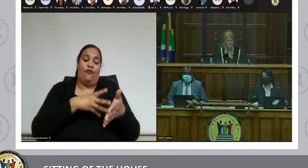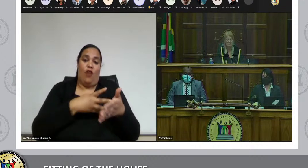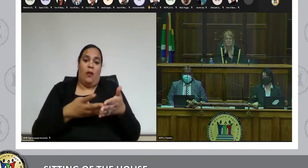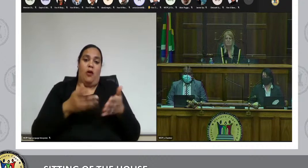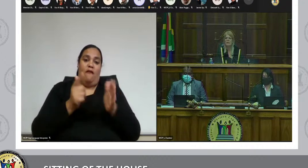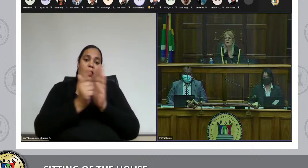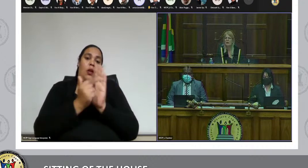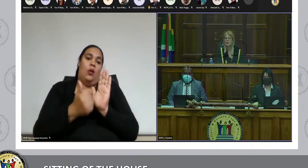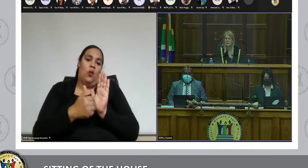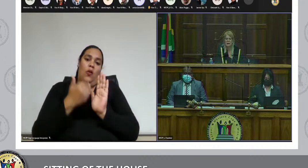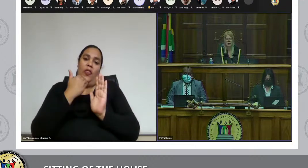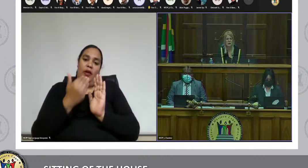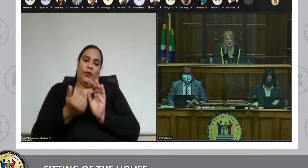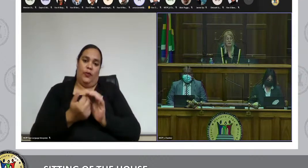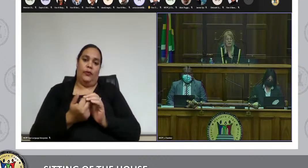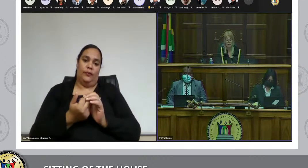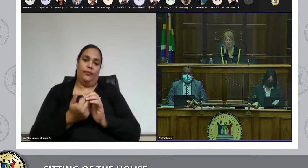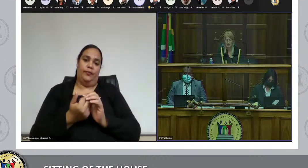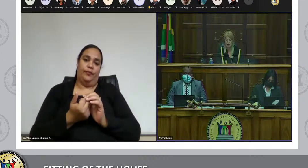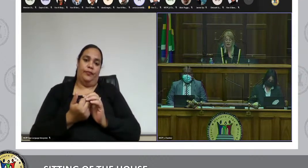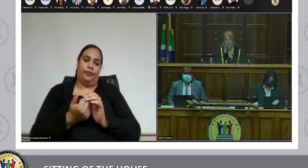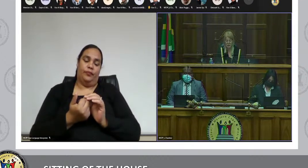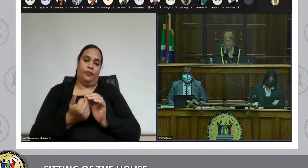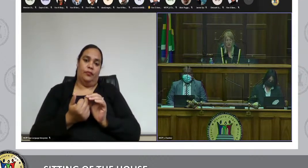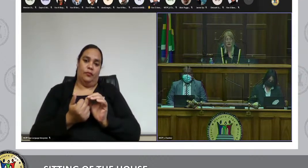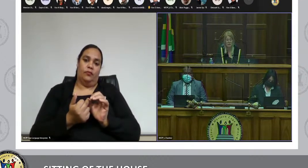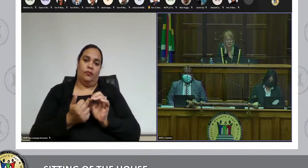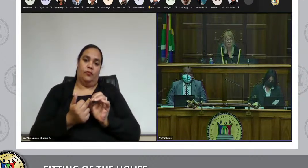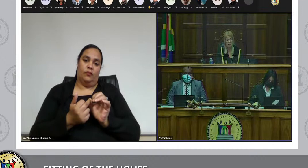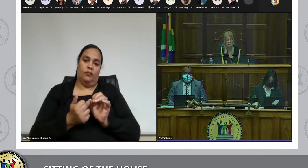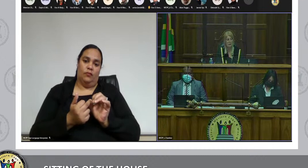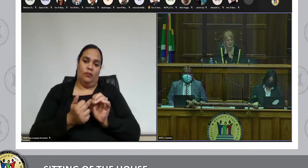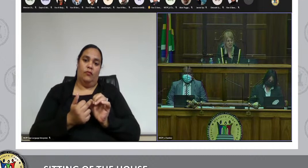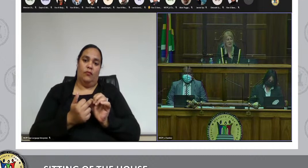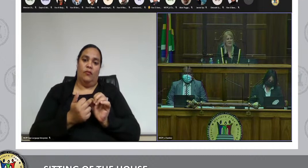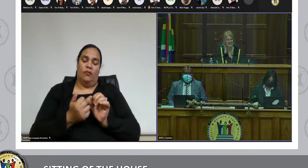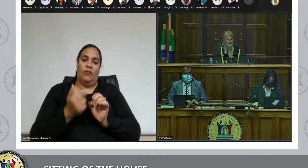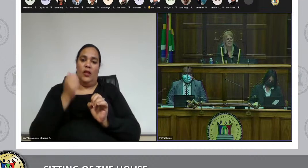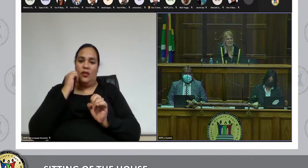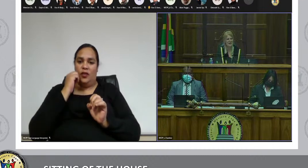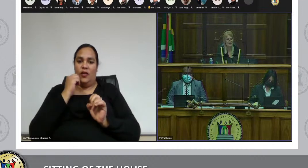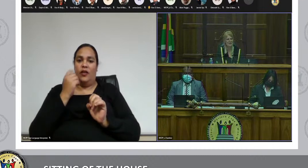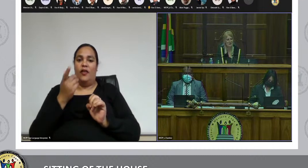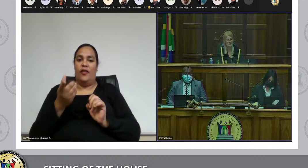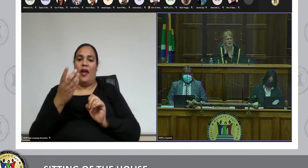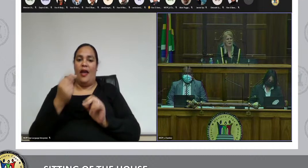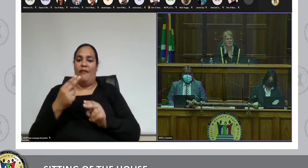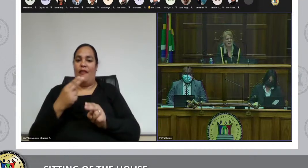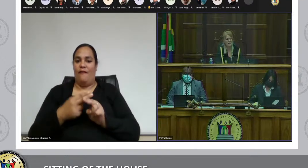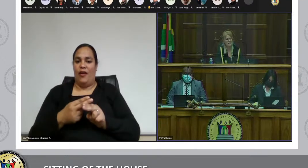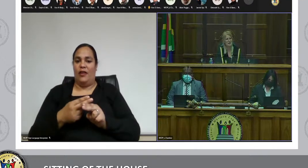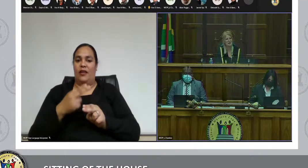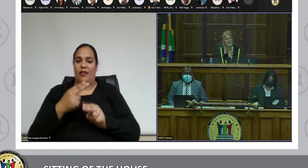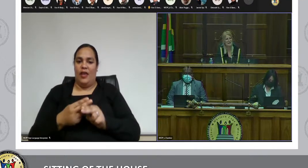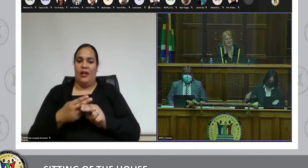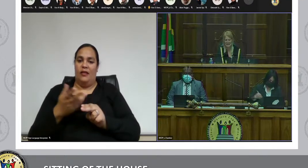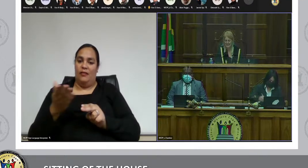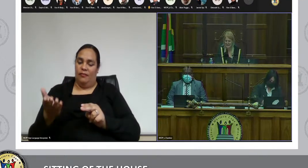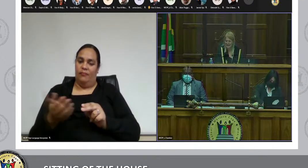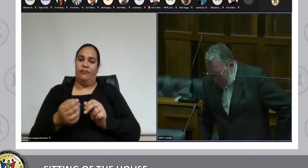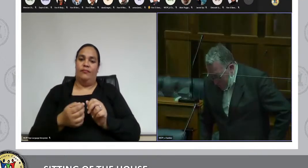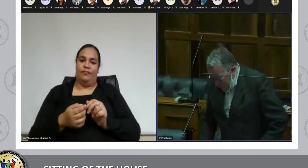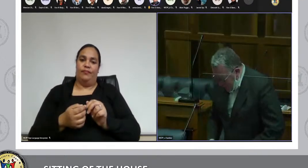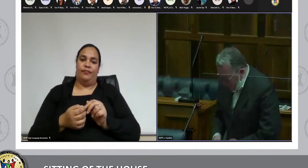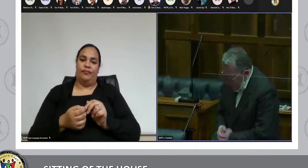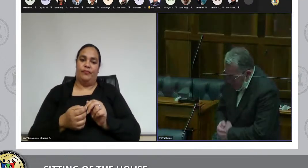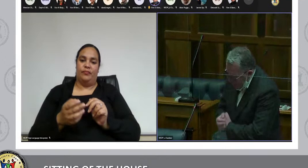Thank you. Thank you. Sorry, you're absolutely right, Honourable Dugmore. There's the final bite at the chair. Thank you. I